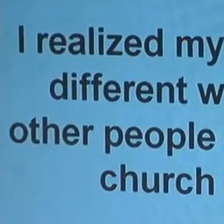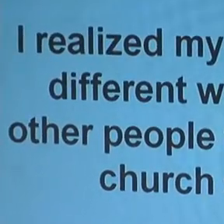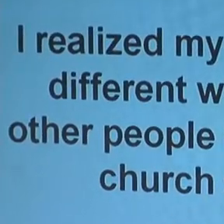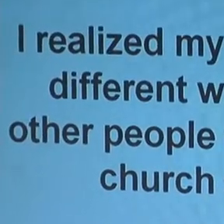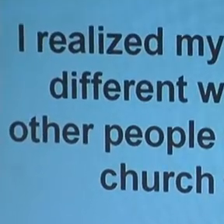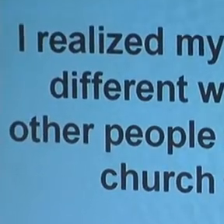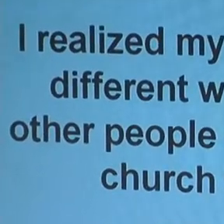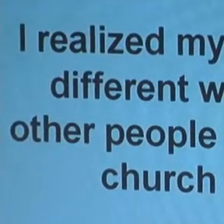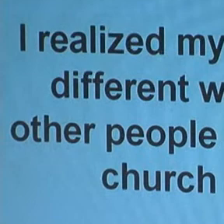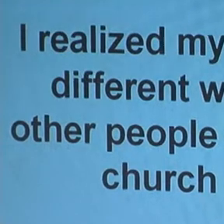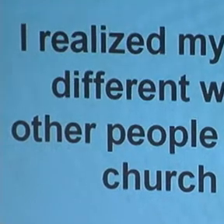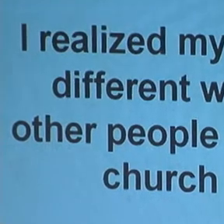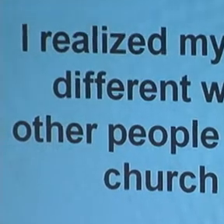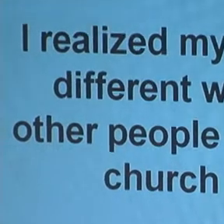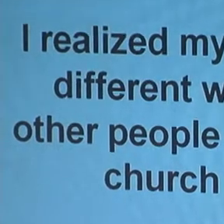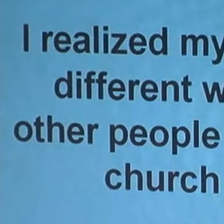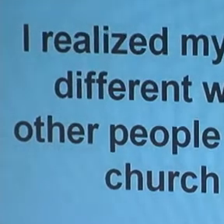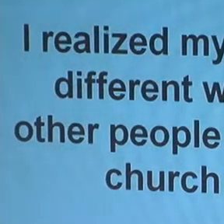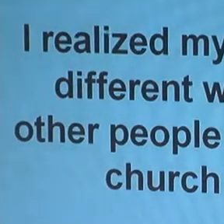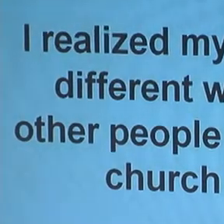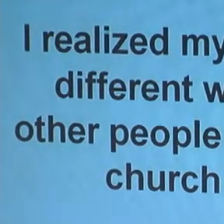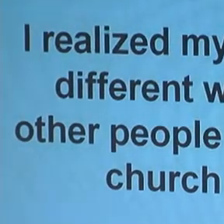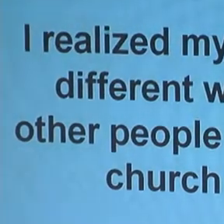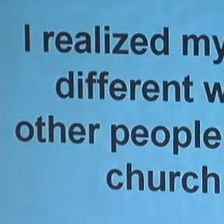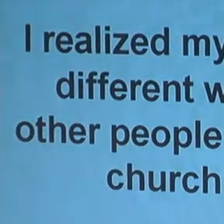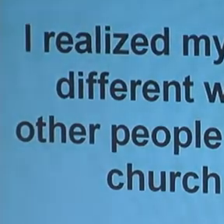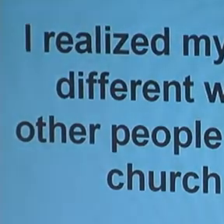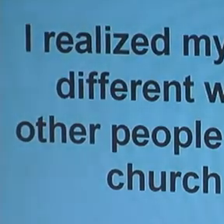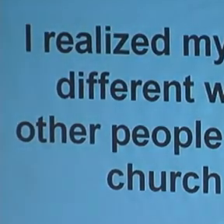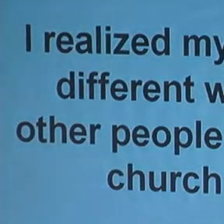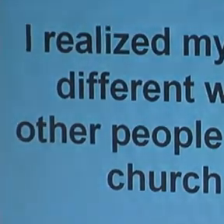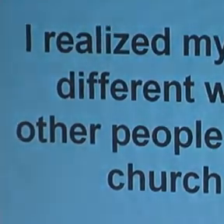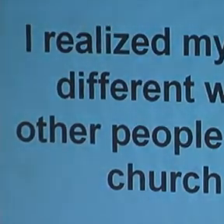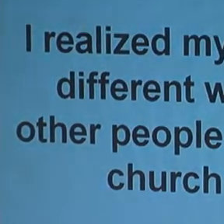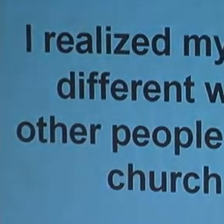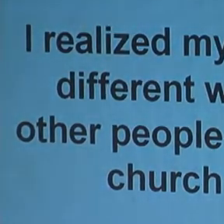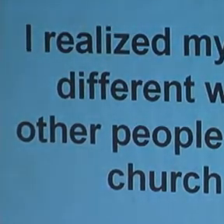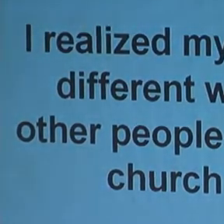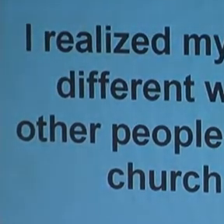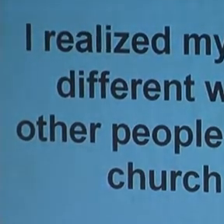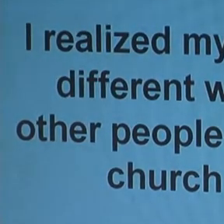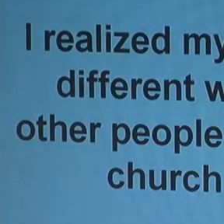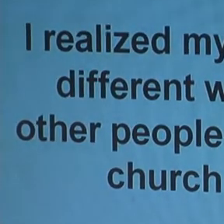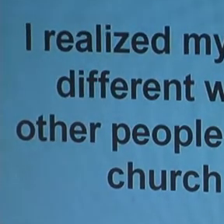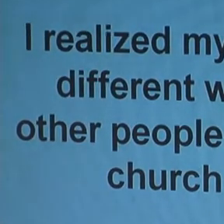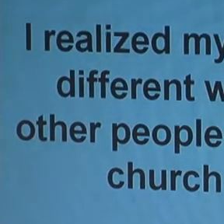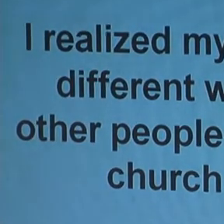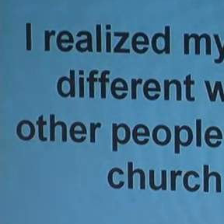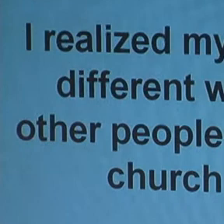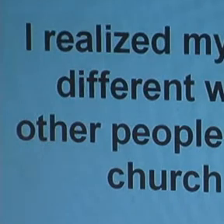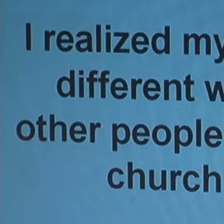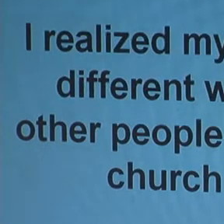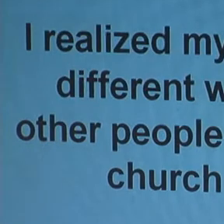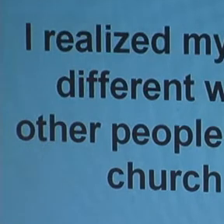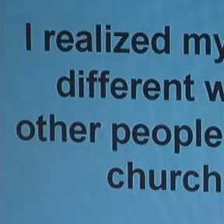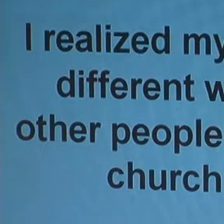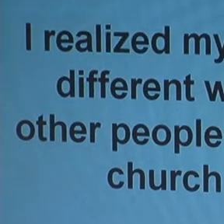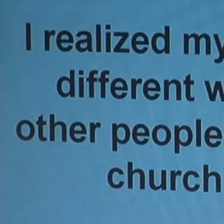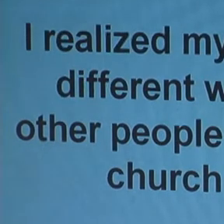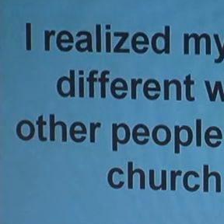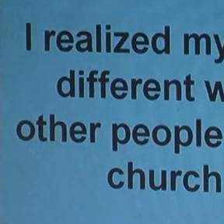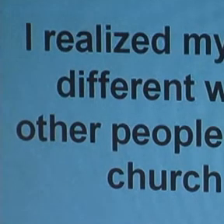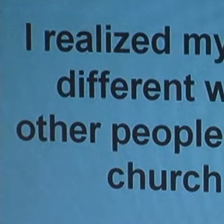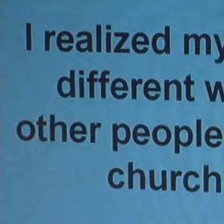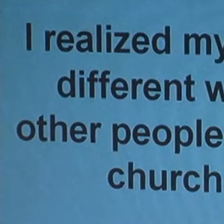was shocked to learn that not everybody was a visual thinker like me. And I'm really interested in this whole idea of different